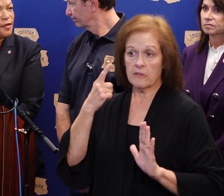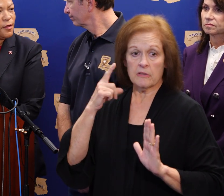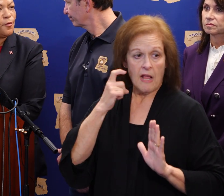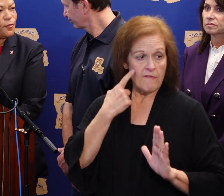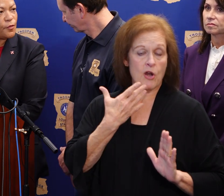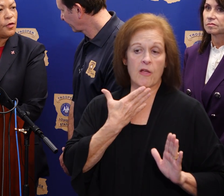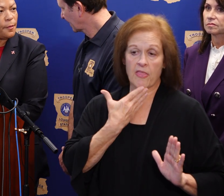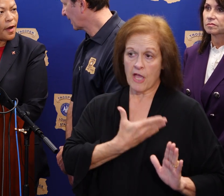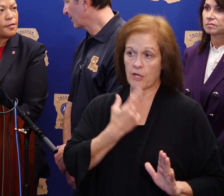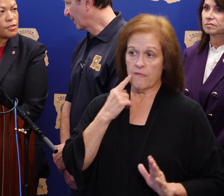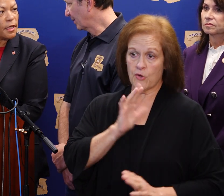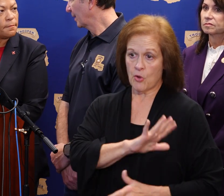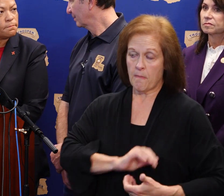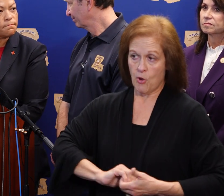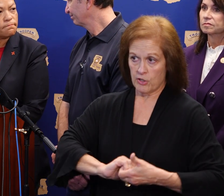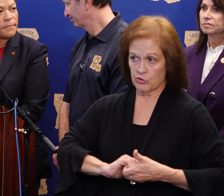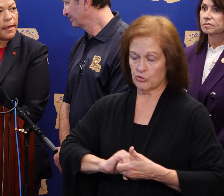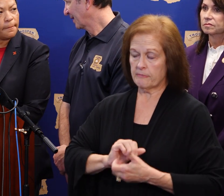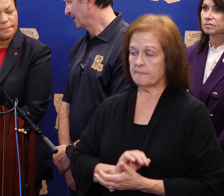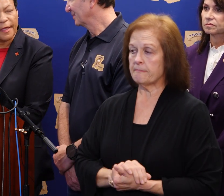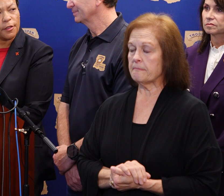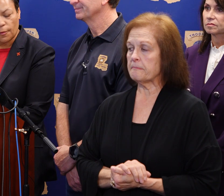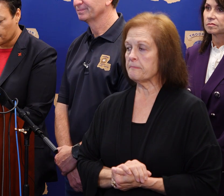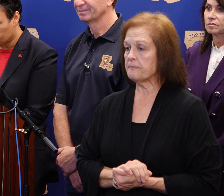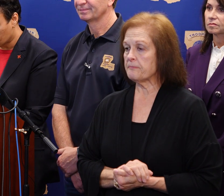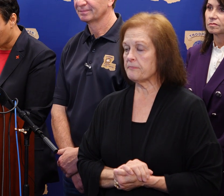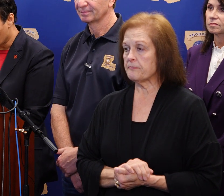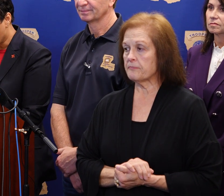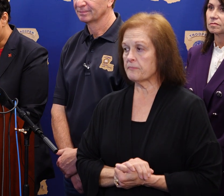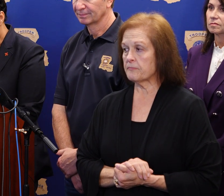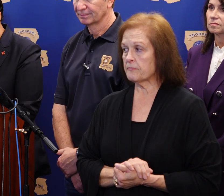Governor, thank you for your partnership. Yeah, thank you.